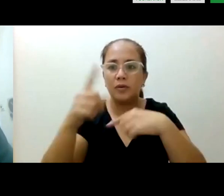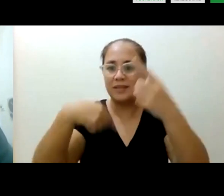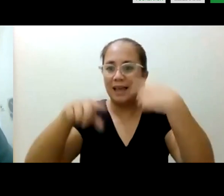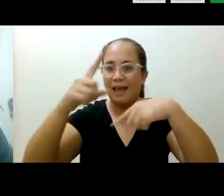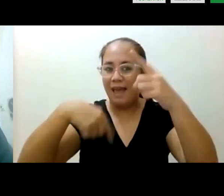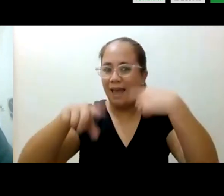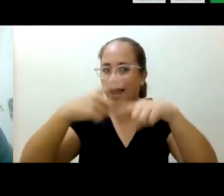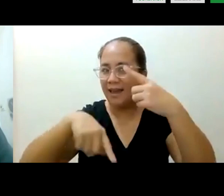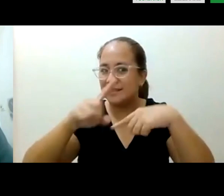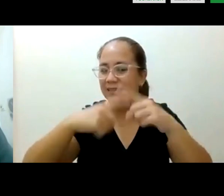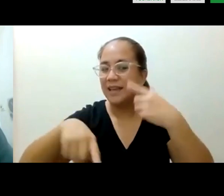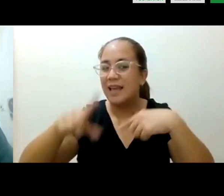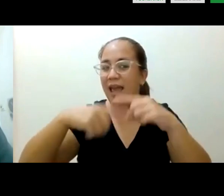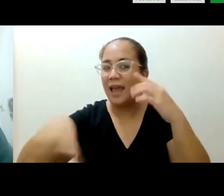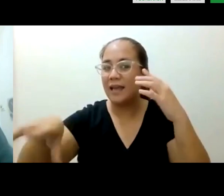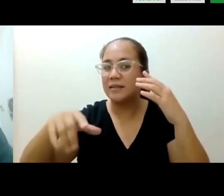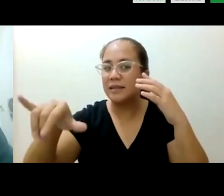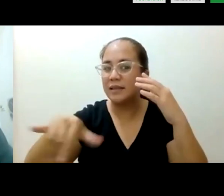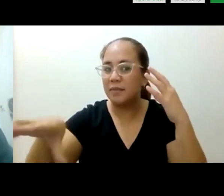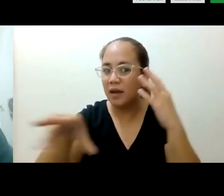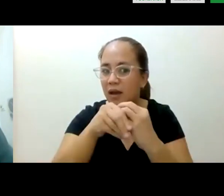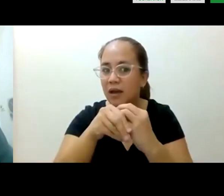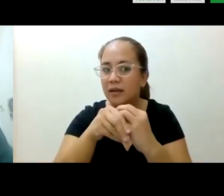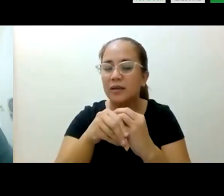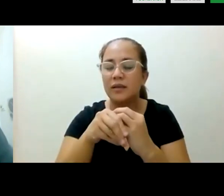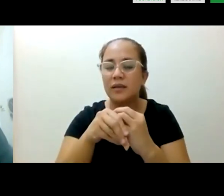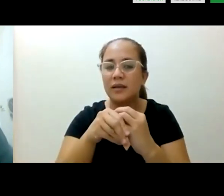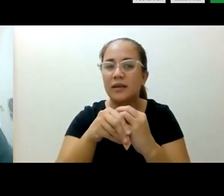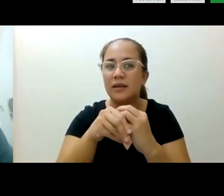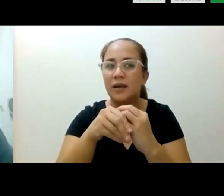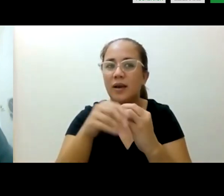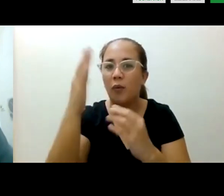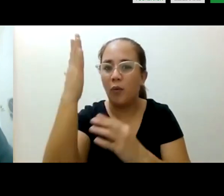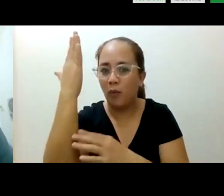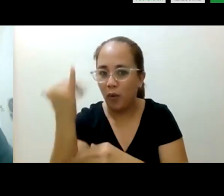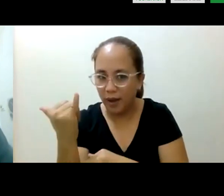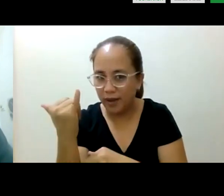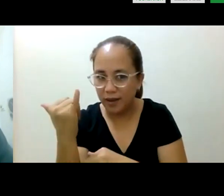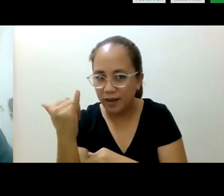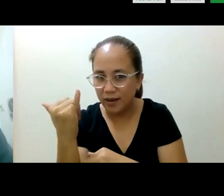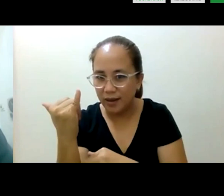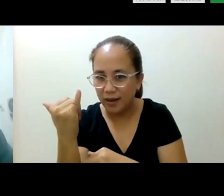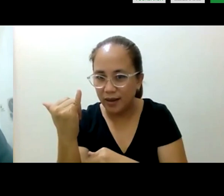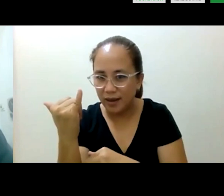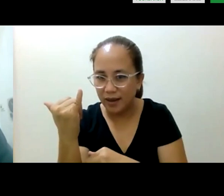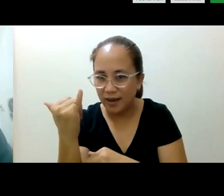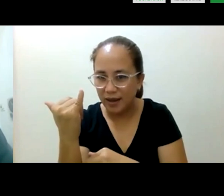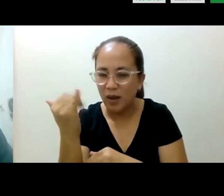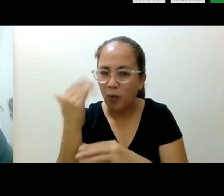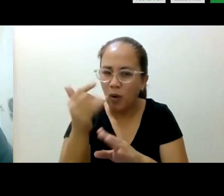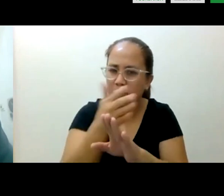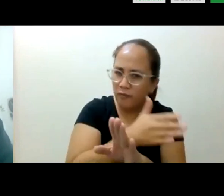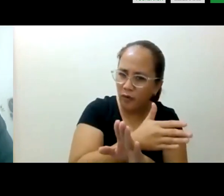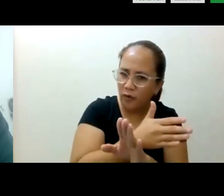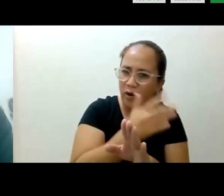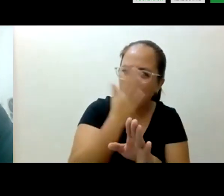And then we will also ask why something occurs before something else.